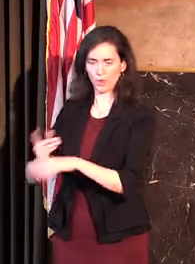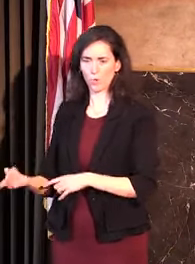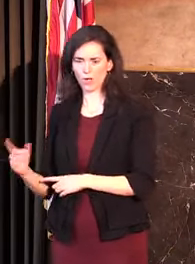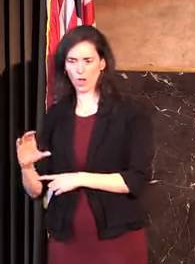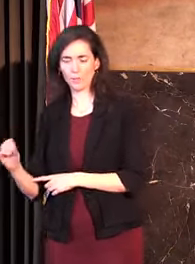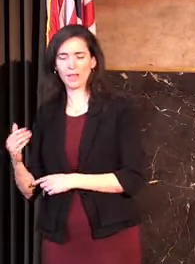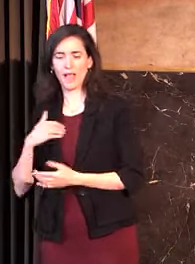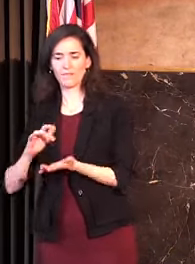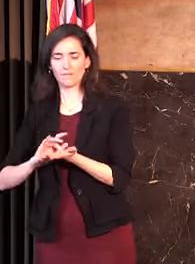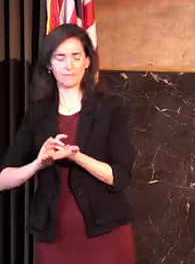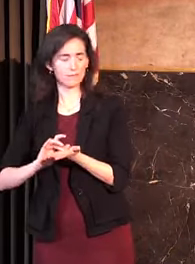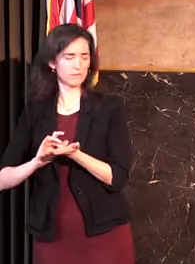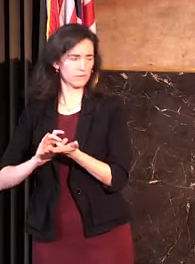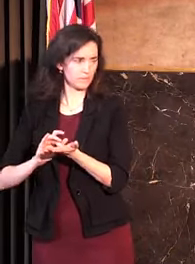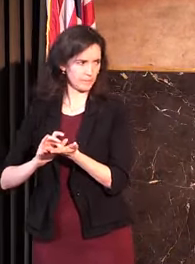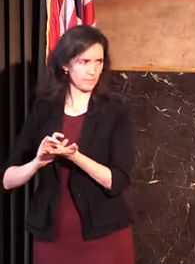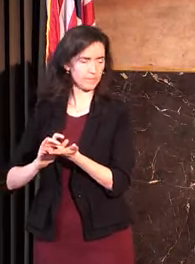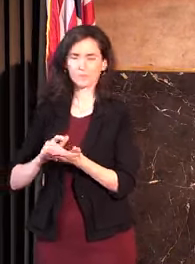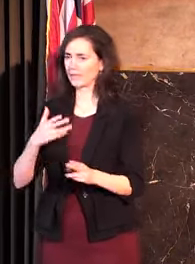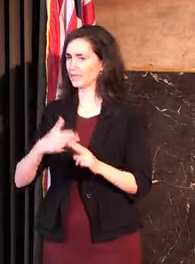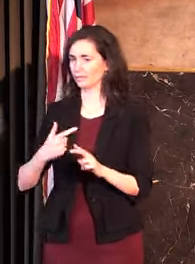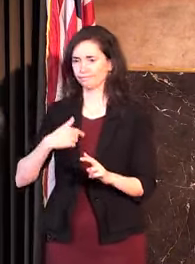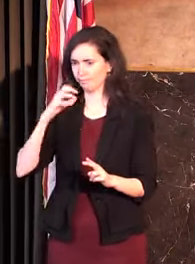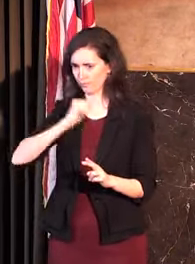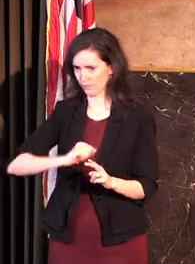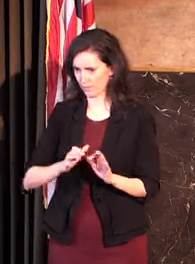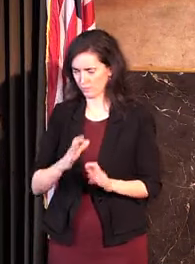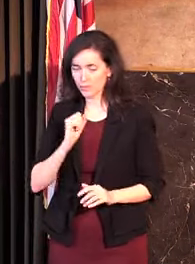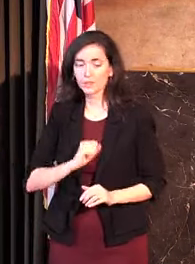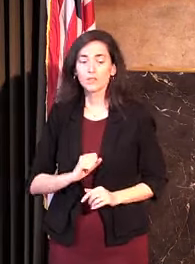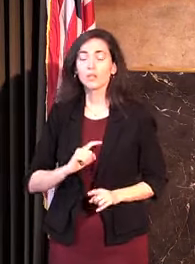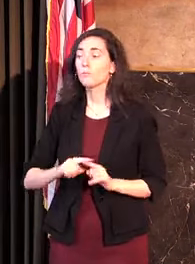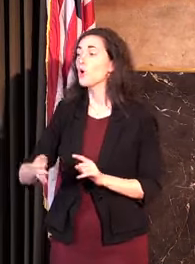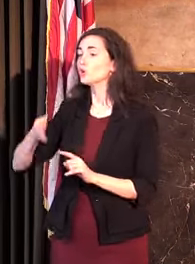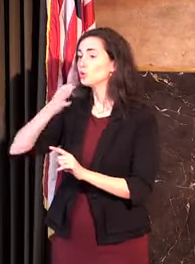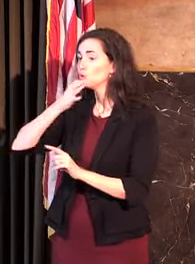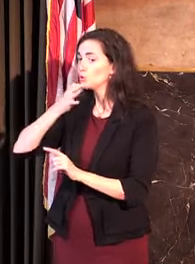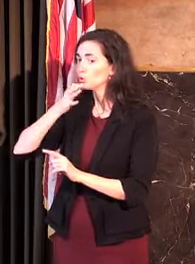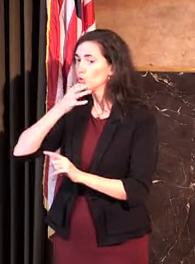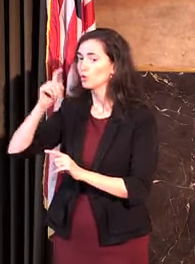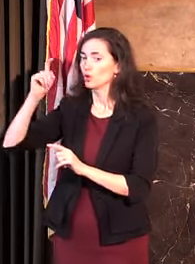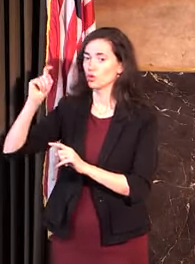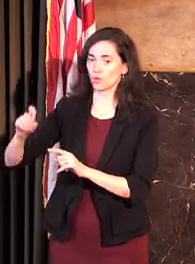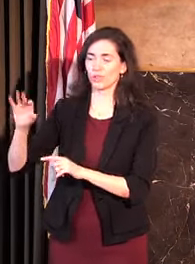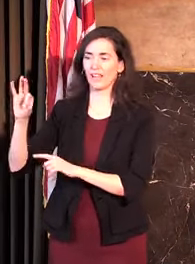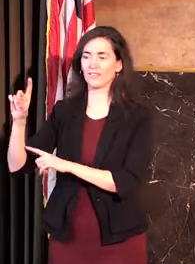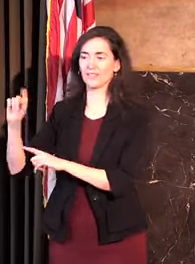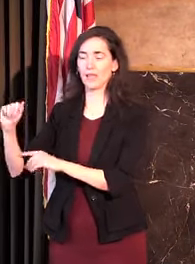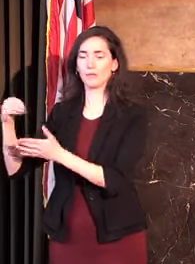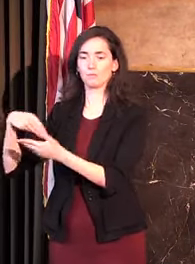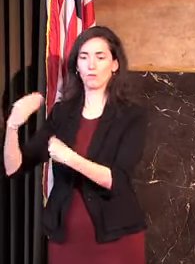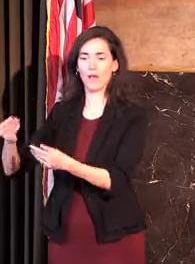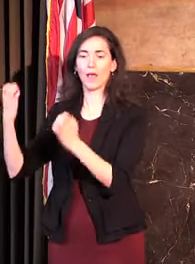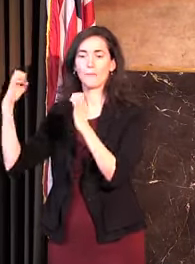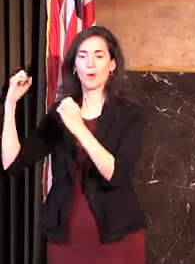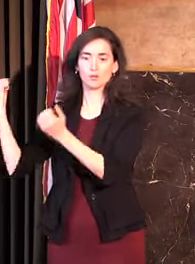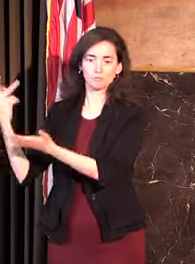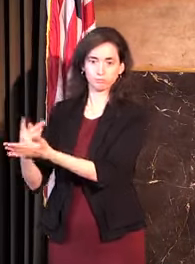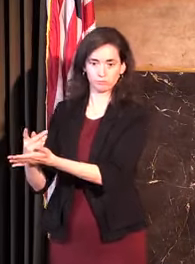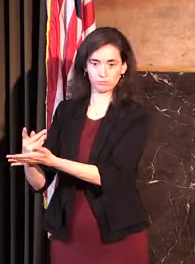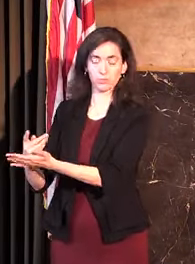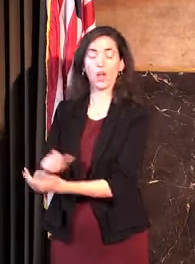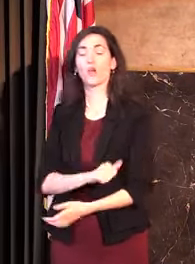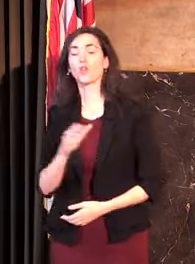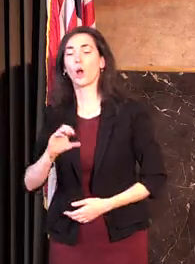pill called Molnupiravir that is on the verge of likely receiving emergency use authorization by the FDA. And the company Pfizer